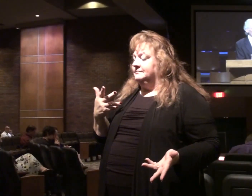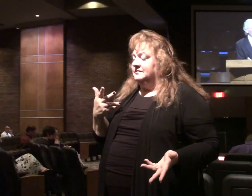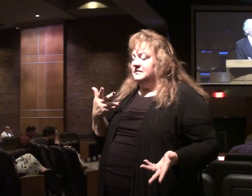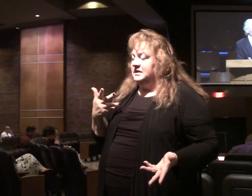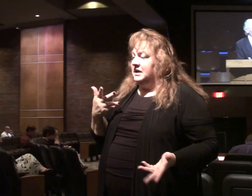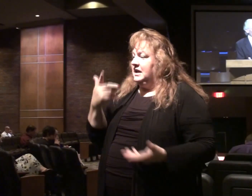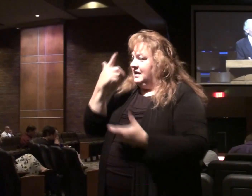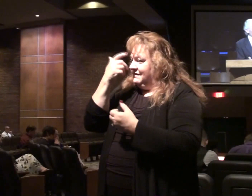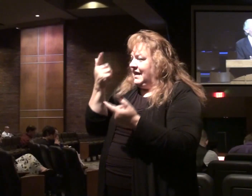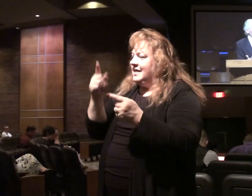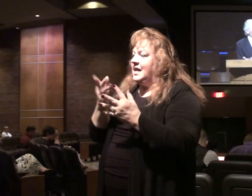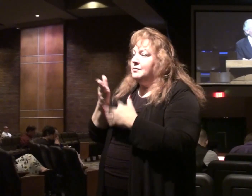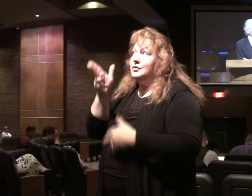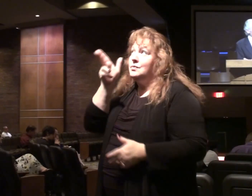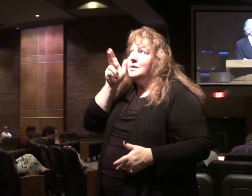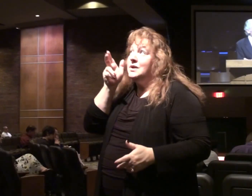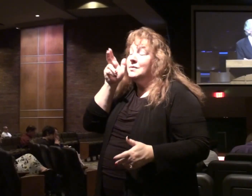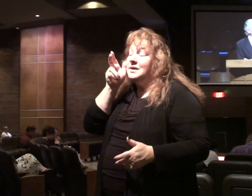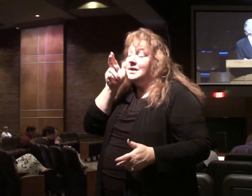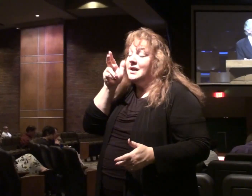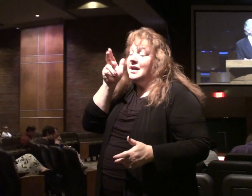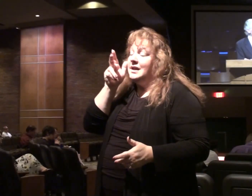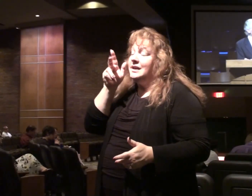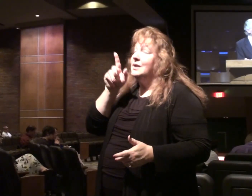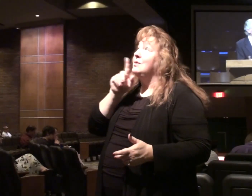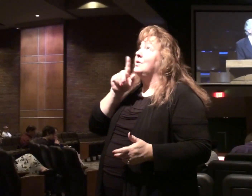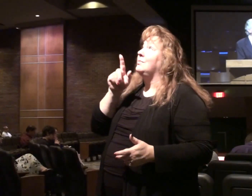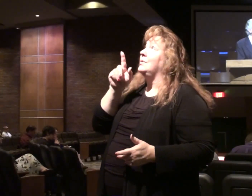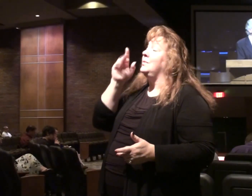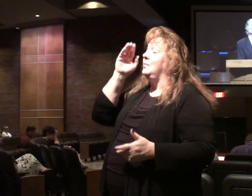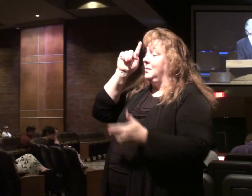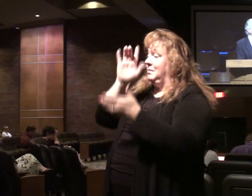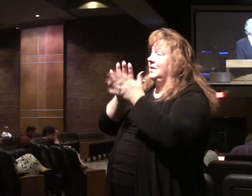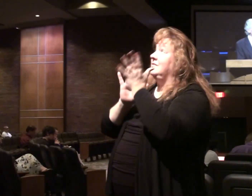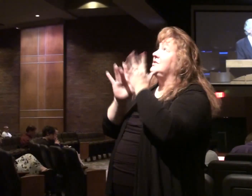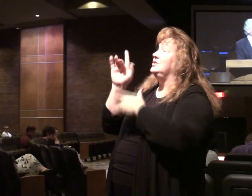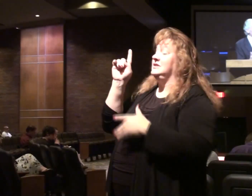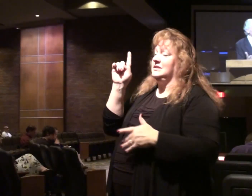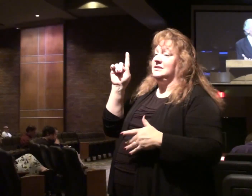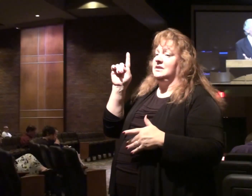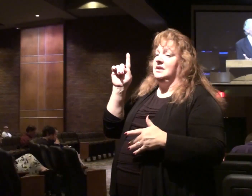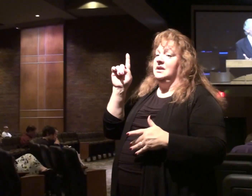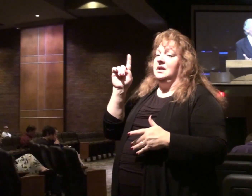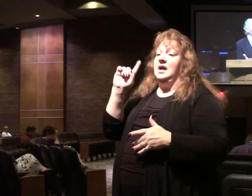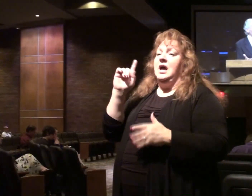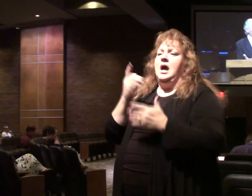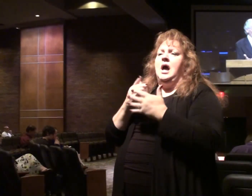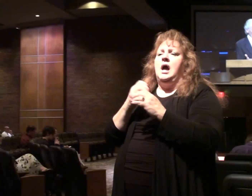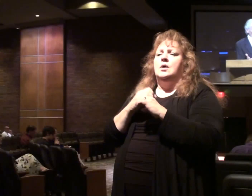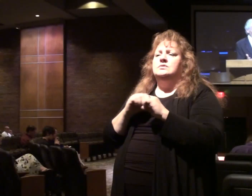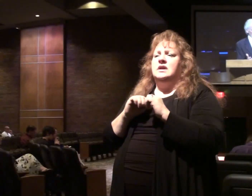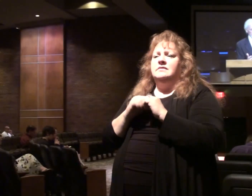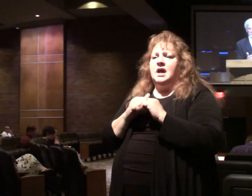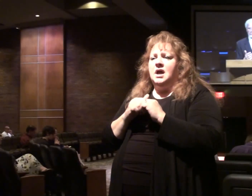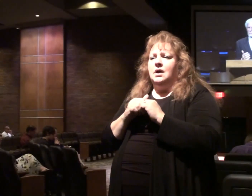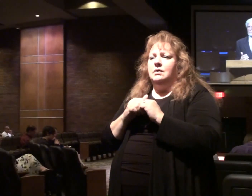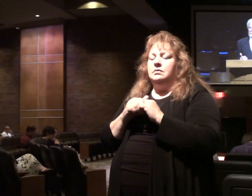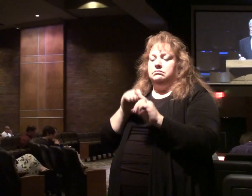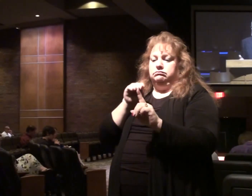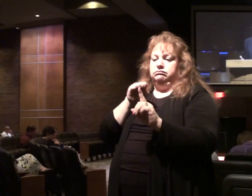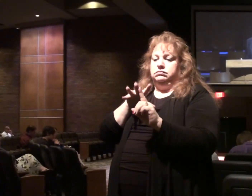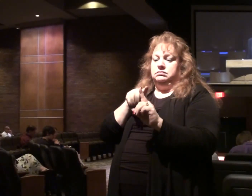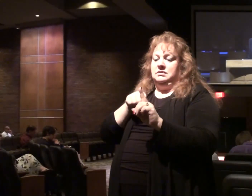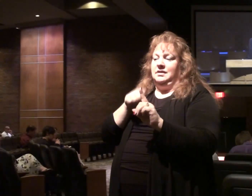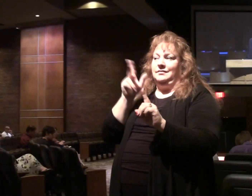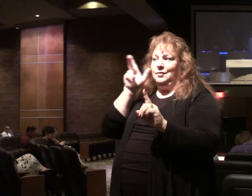Well, faith comes by hearing, and hearing by the message of Christ. Romans chapter 10. The only way people get saved, they have to be exposed to